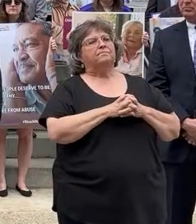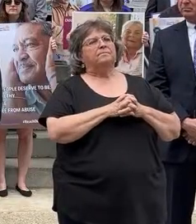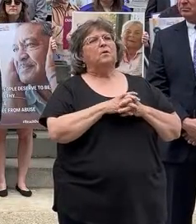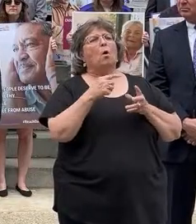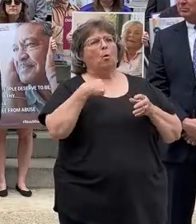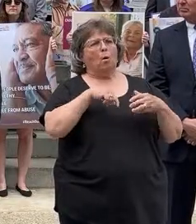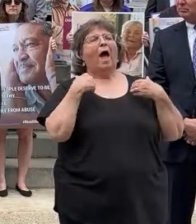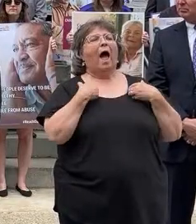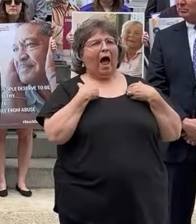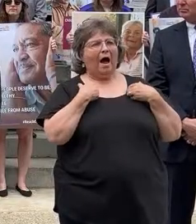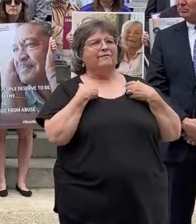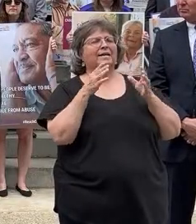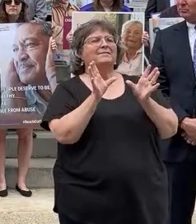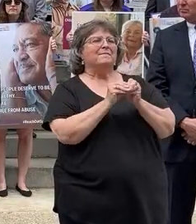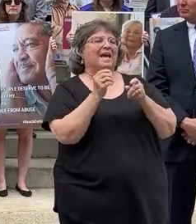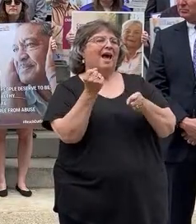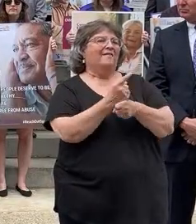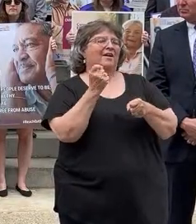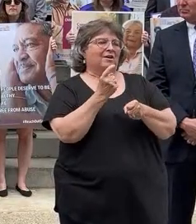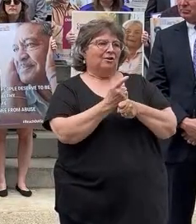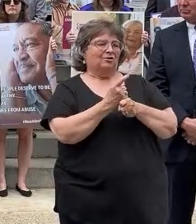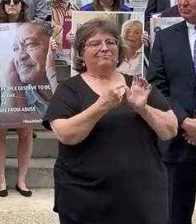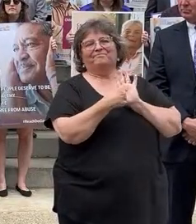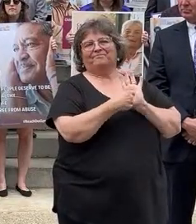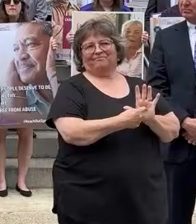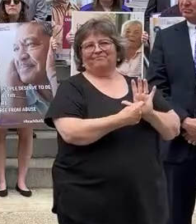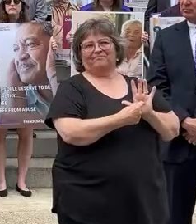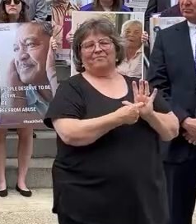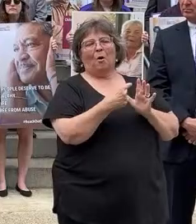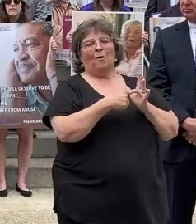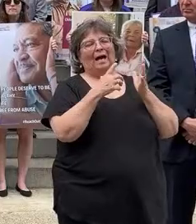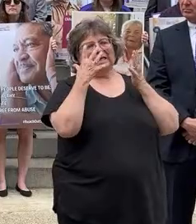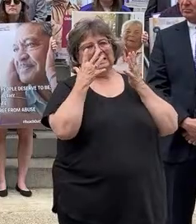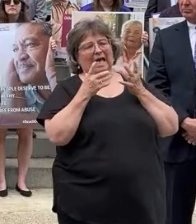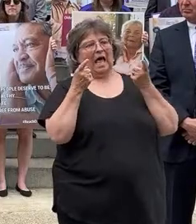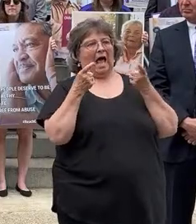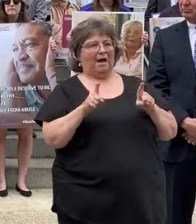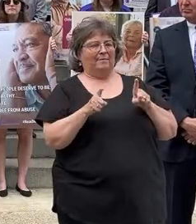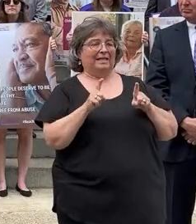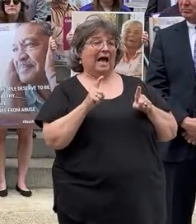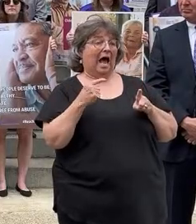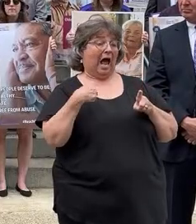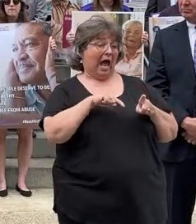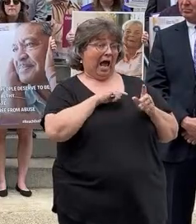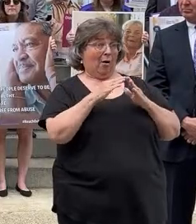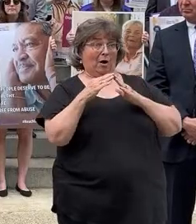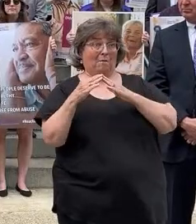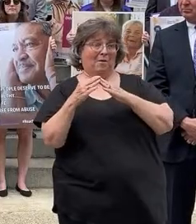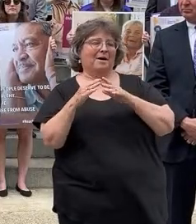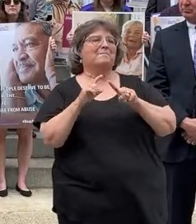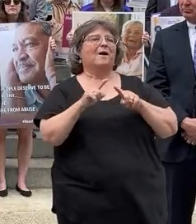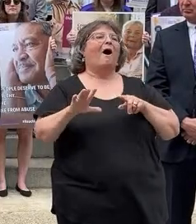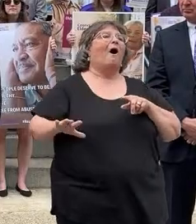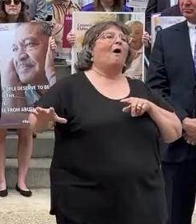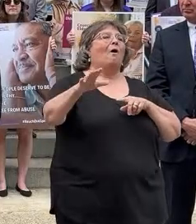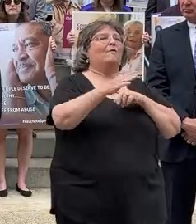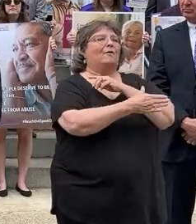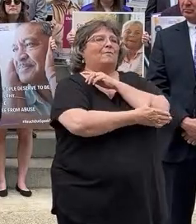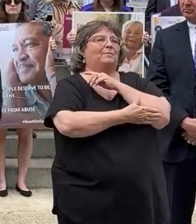We have this press conference every year to highlight what unfortunately occurs not just in our community, but in communities across the United